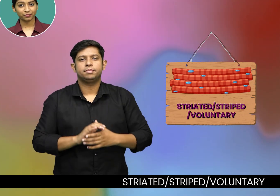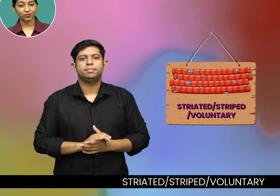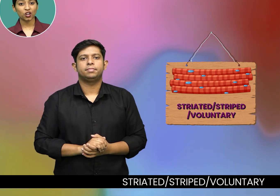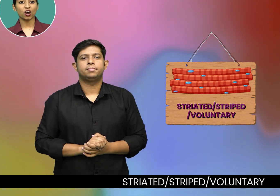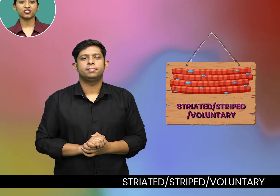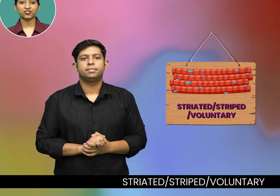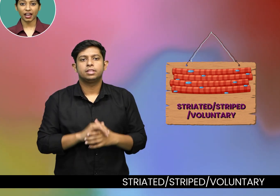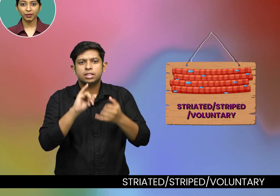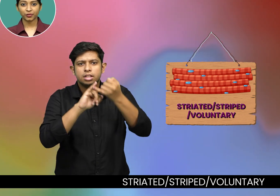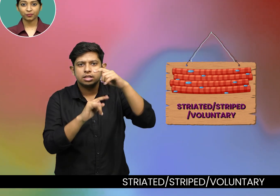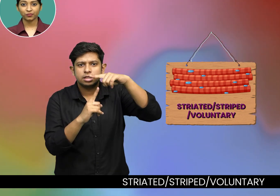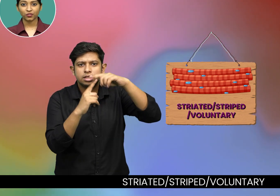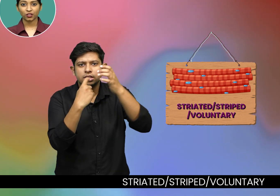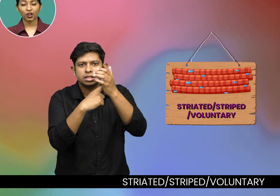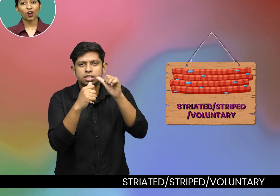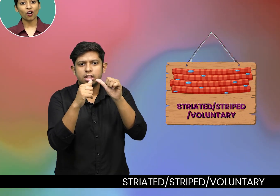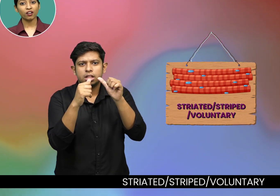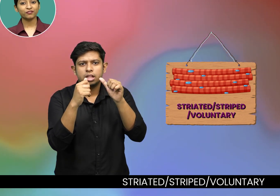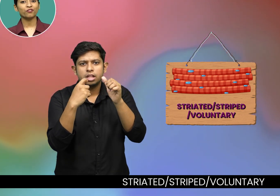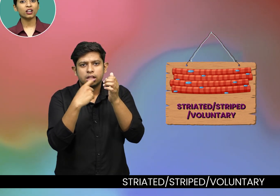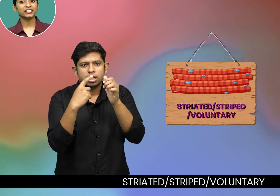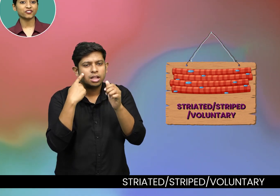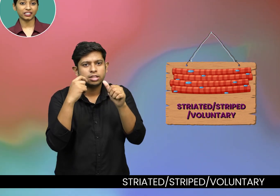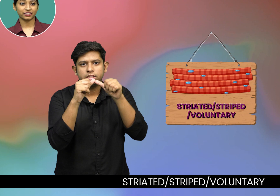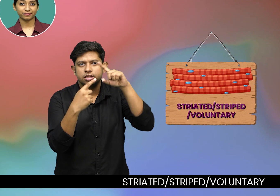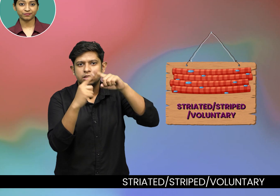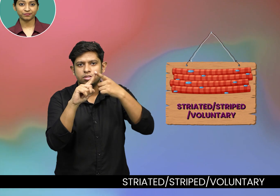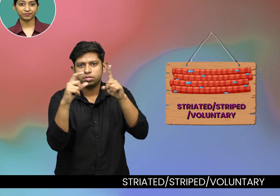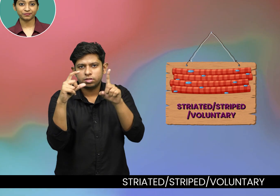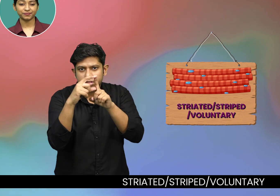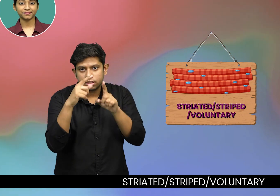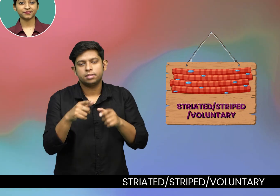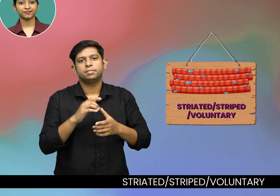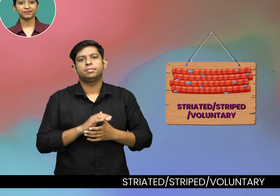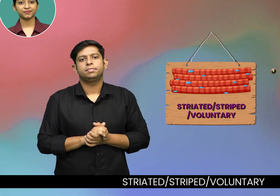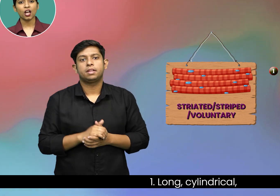striated or striped or voluntary.